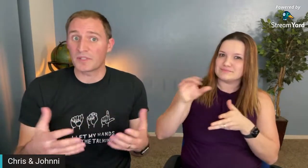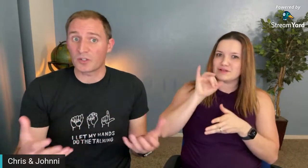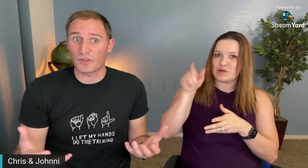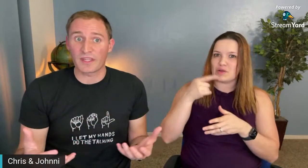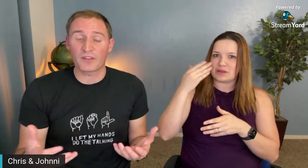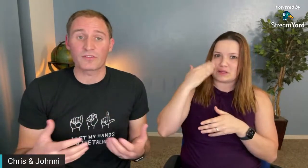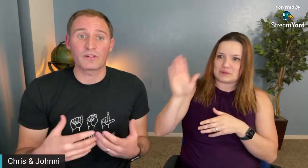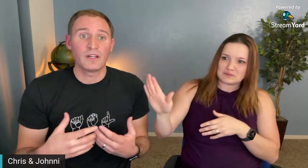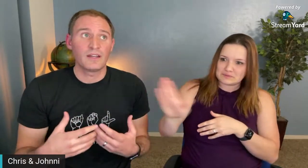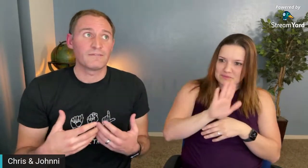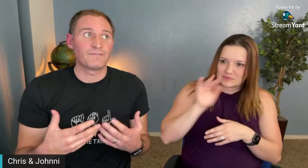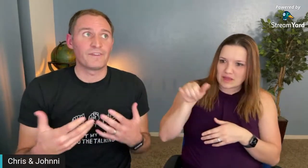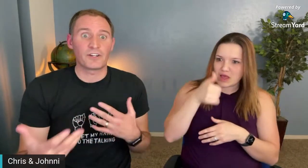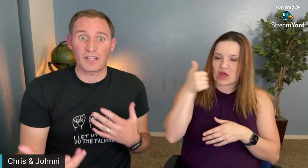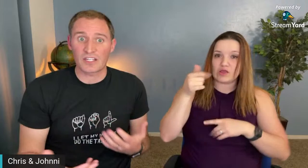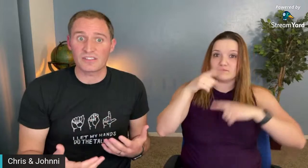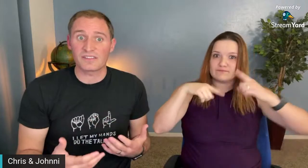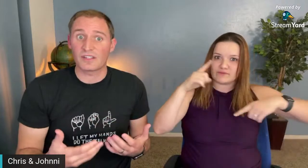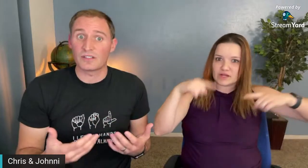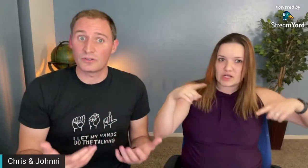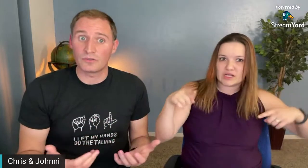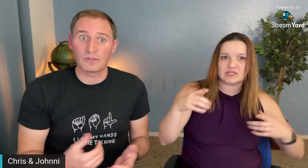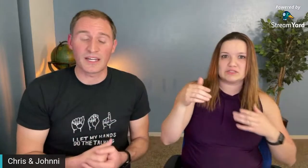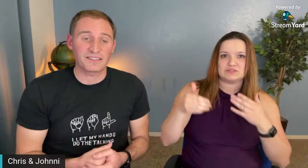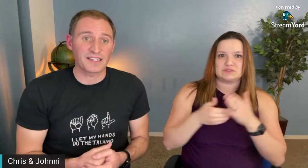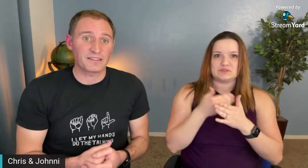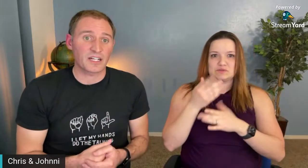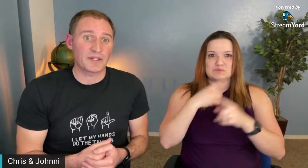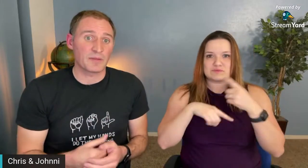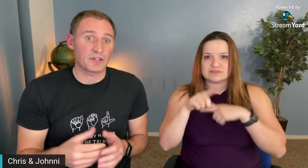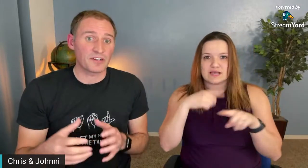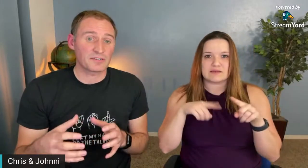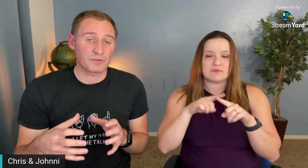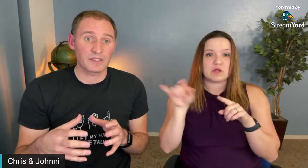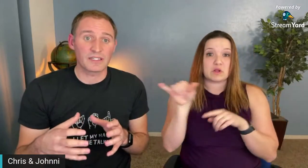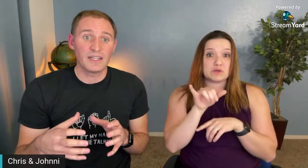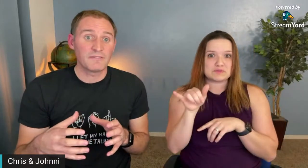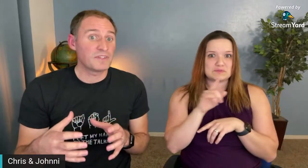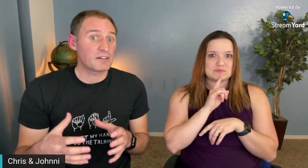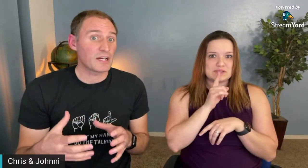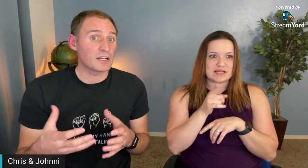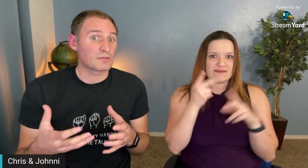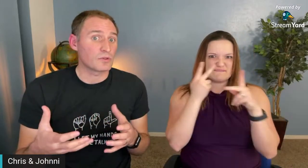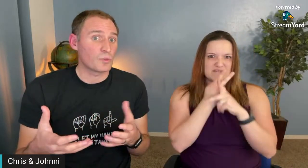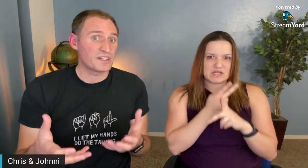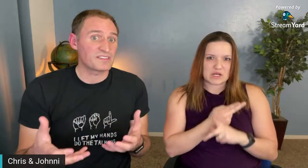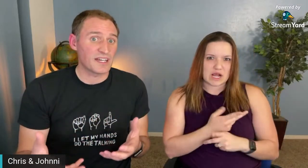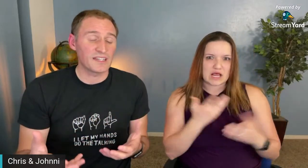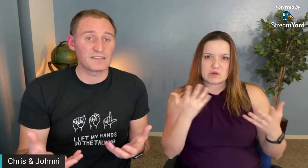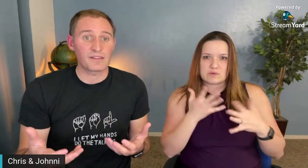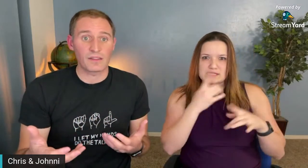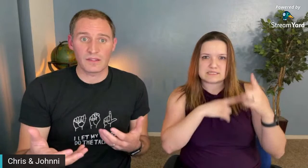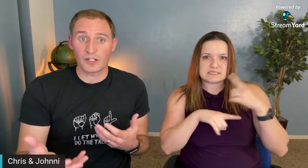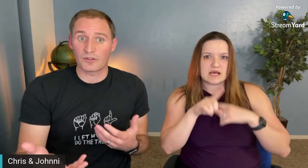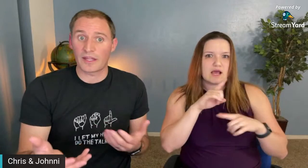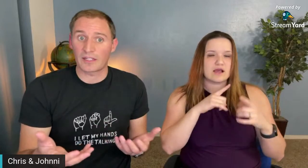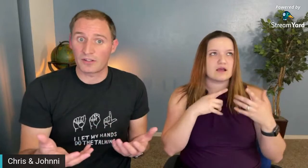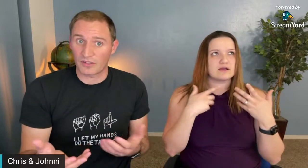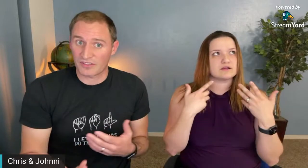familiar with the other variations in the new signs that are coming out, but also really figure out what signs like your